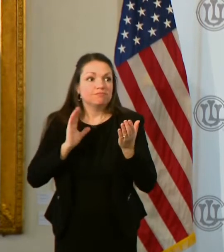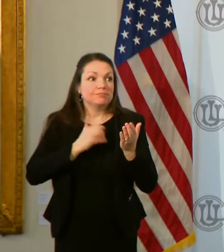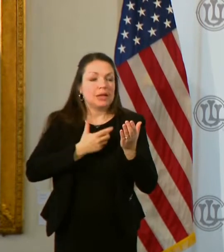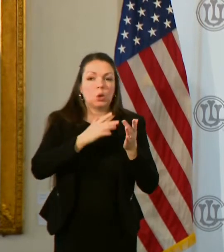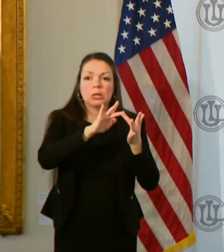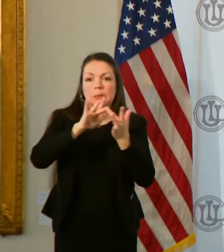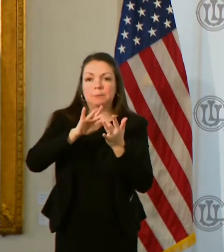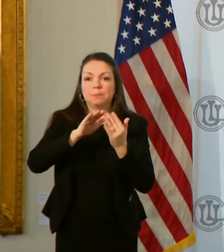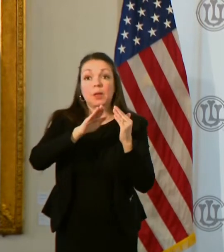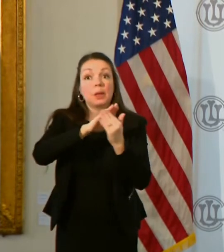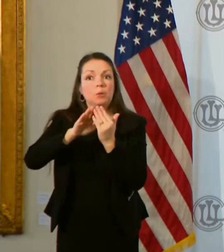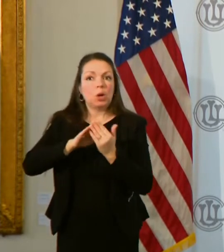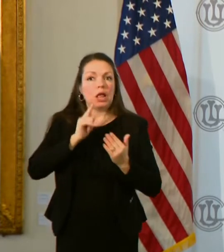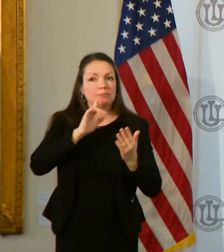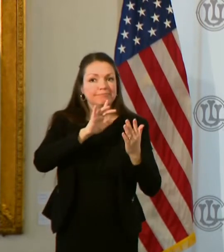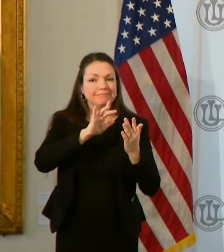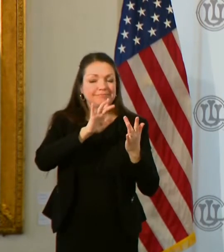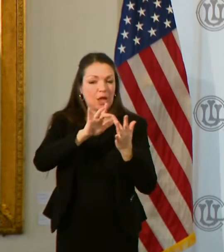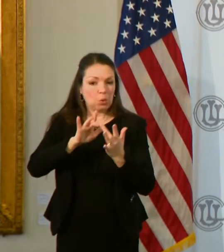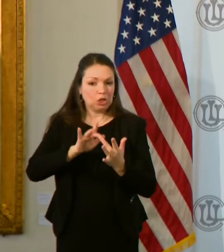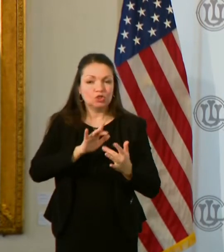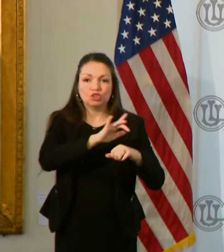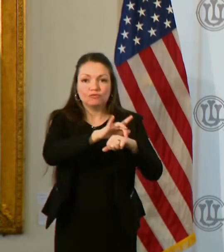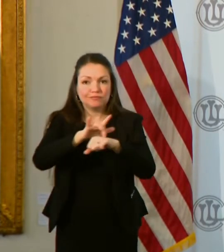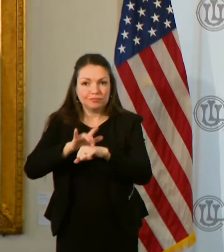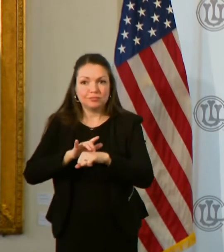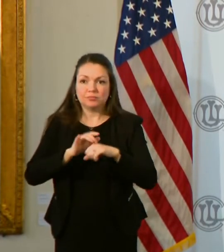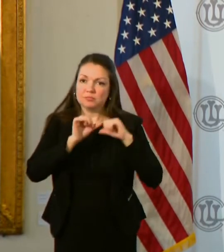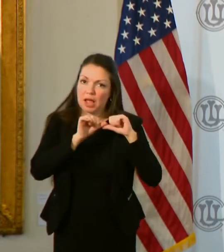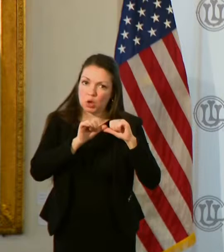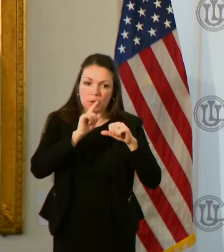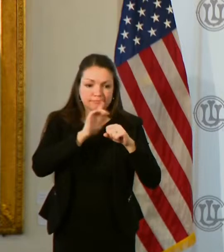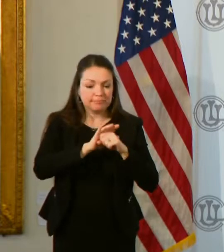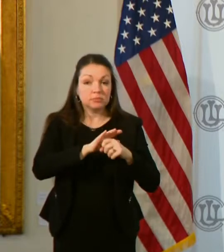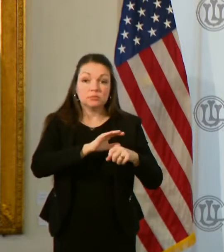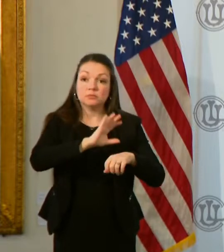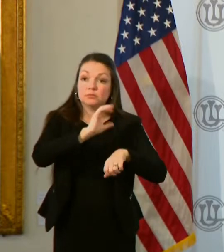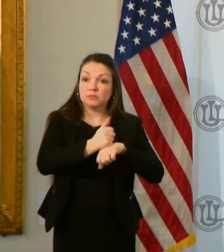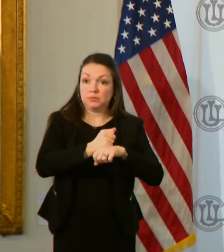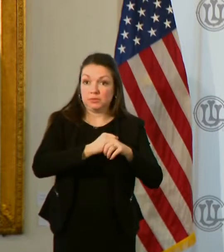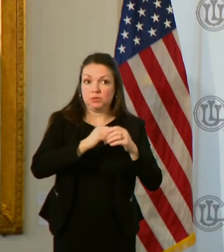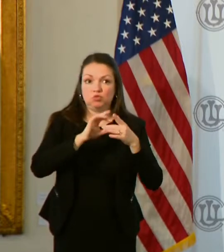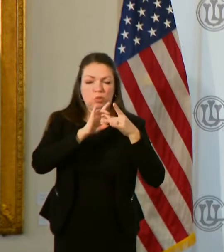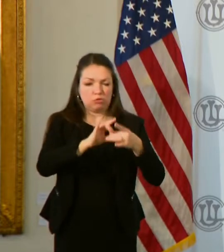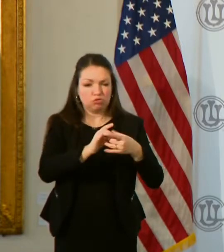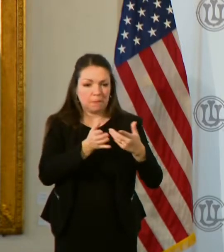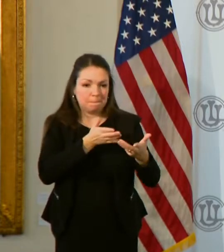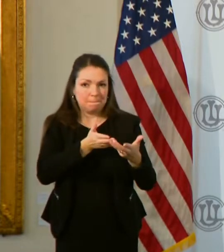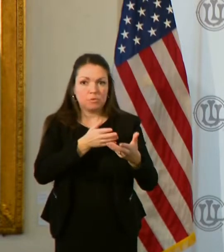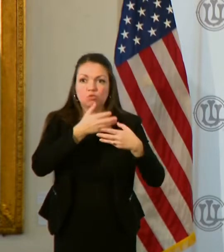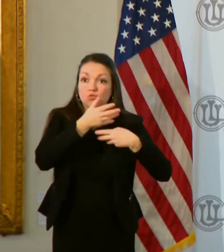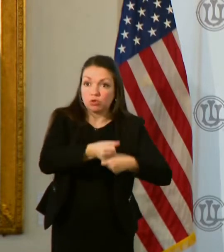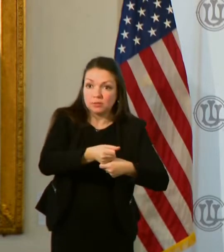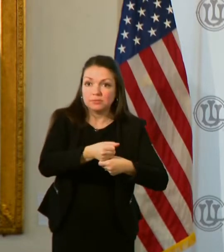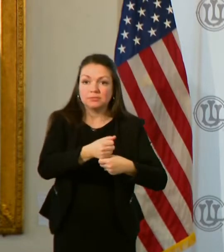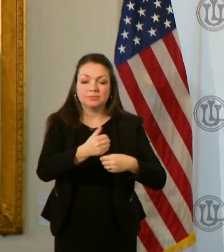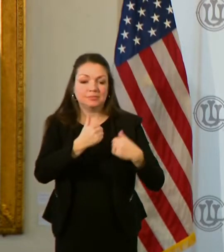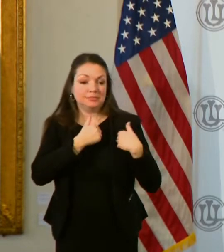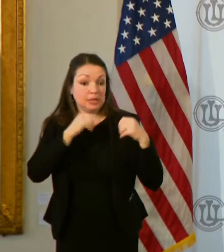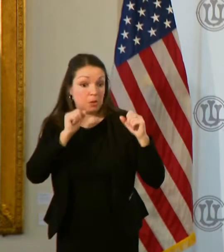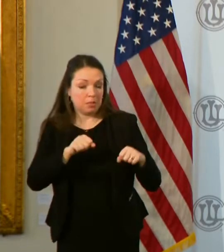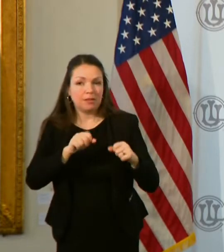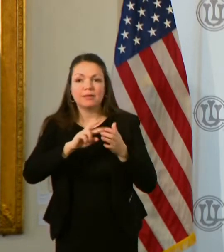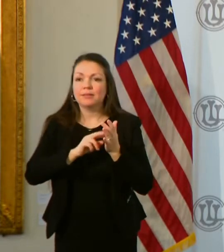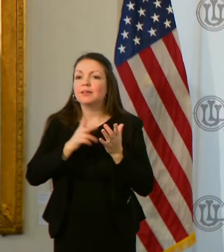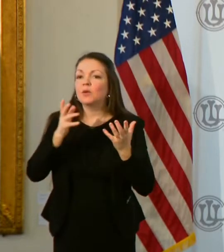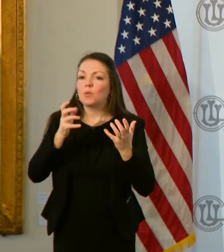an ongoing priority for us. Again, establishing relationships of trust and accountability means that we have to meet people